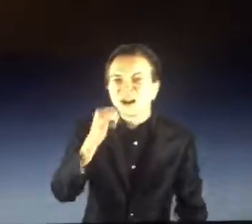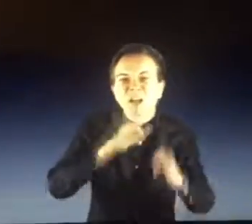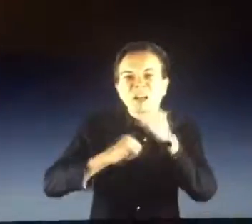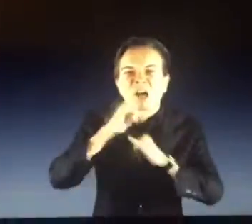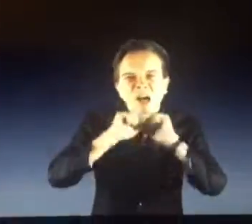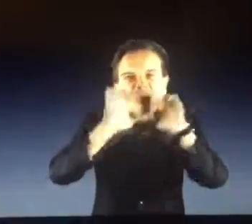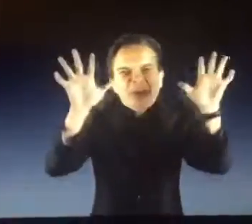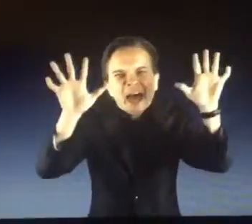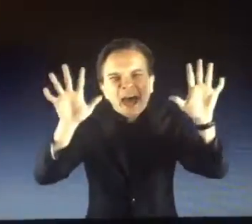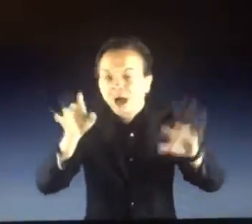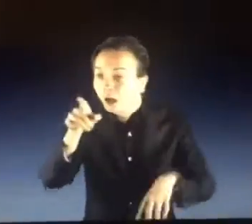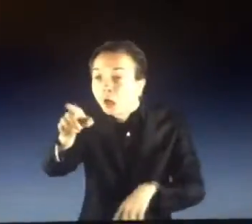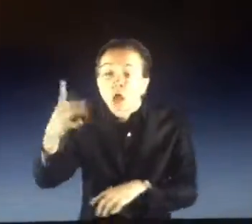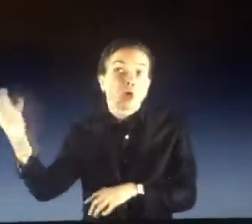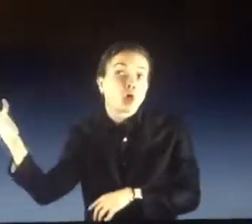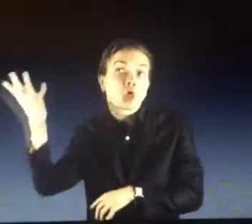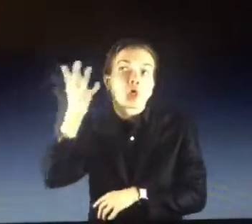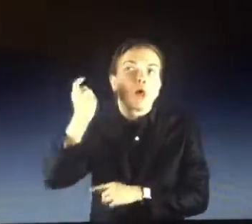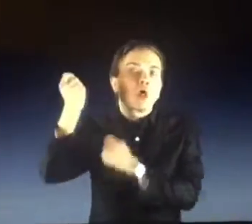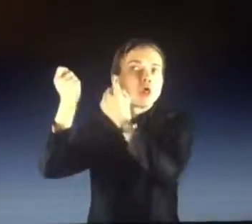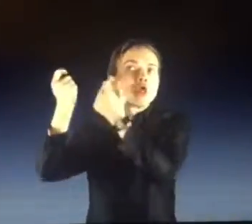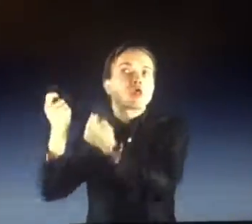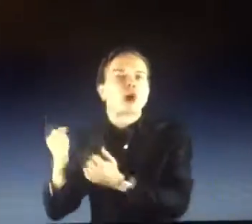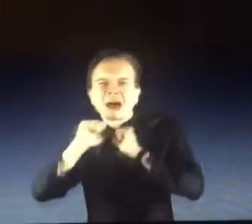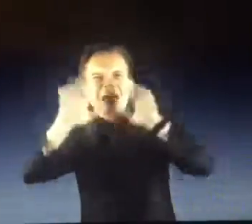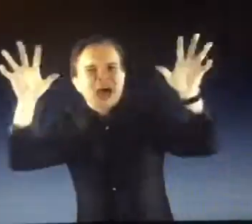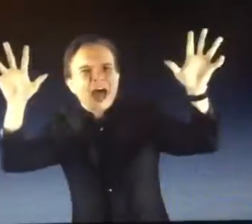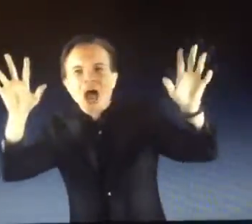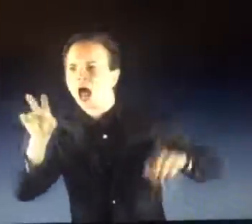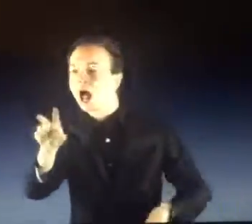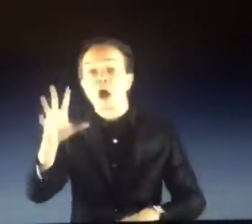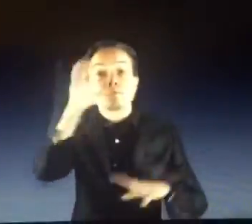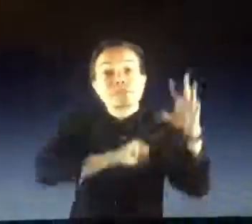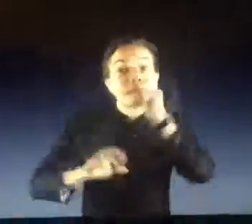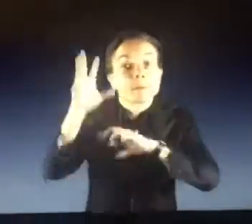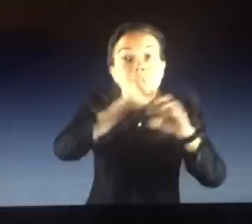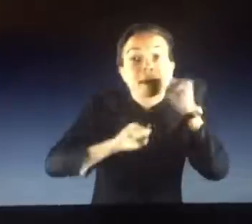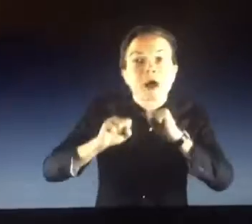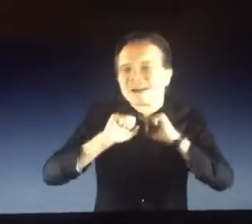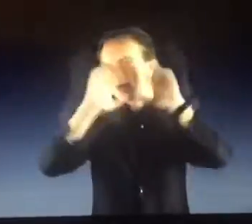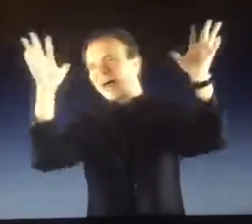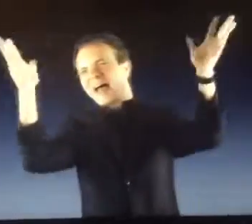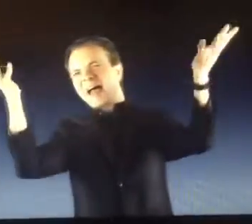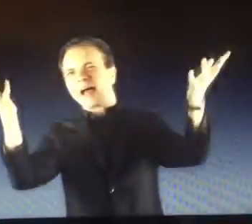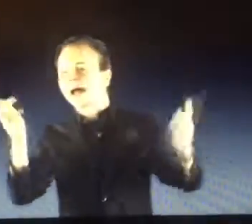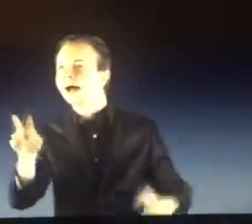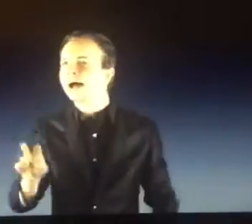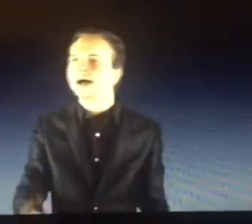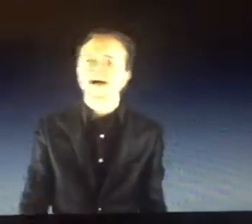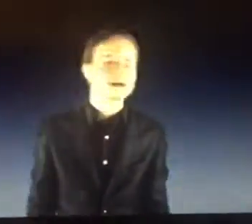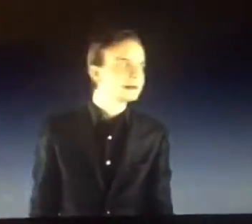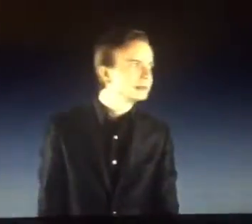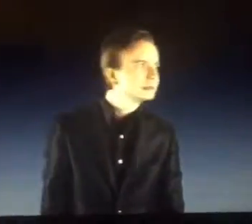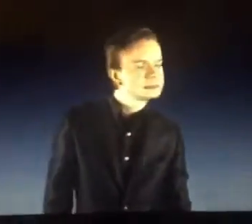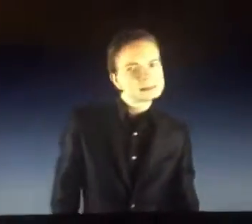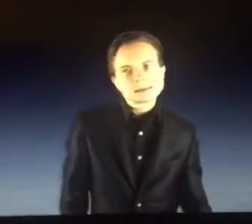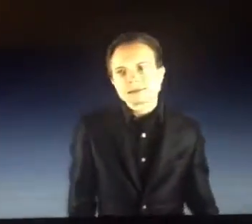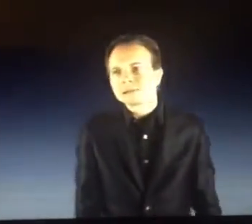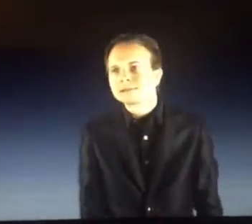Ugh. They're not making any mistakes. They're just, nothing's being omitted. Nothing. Everything's